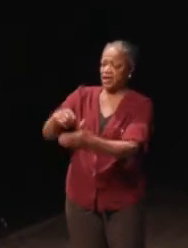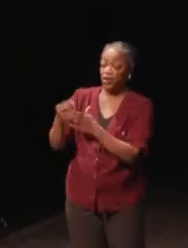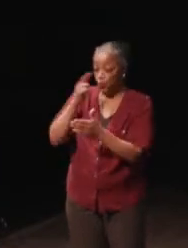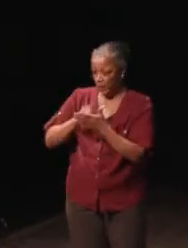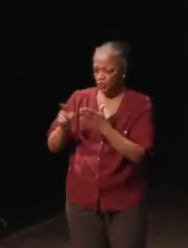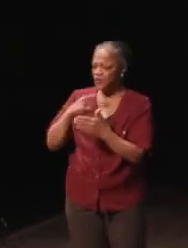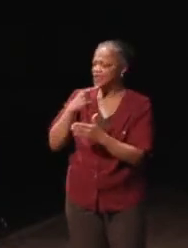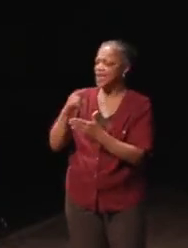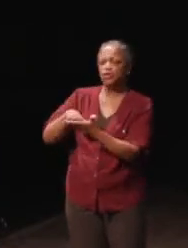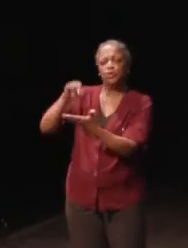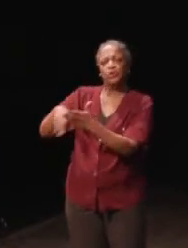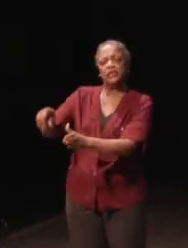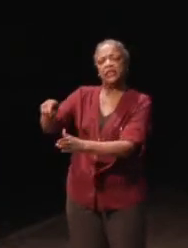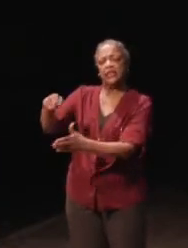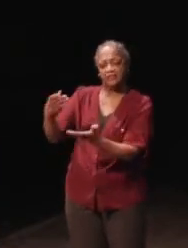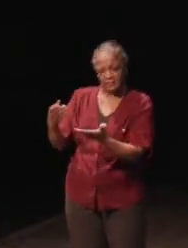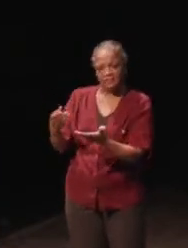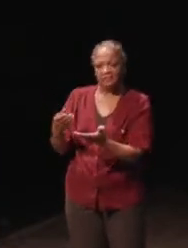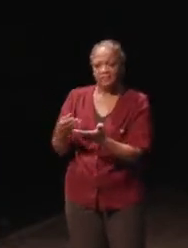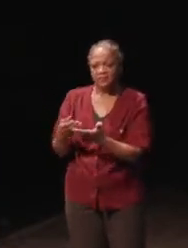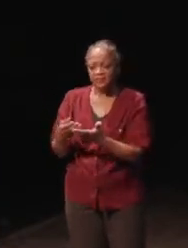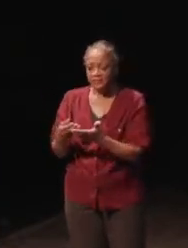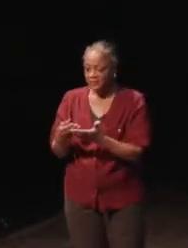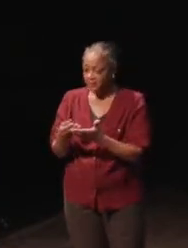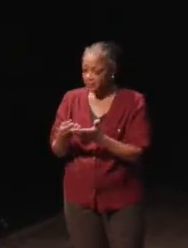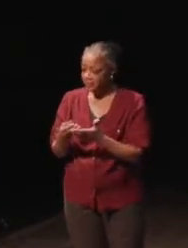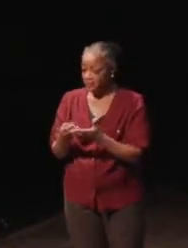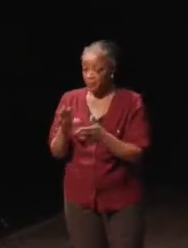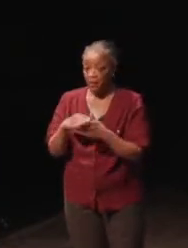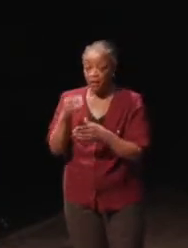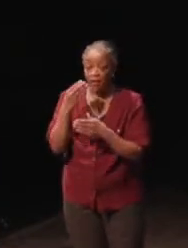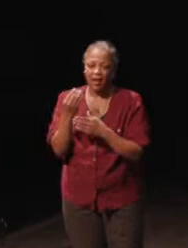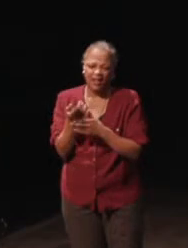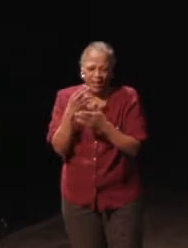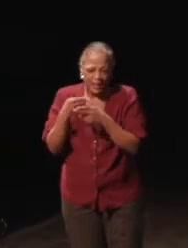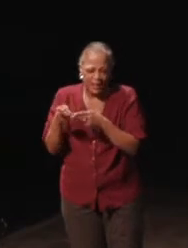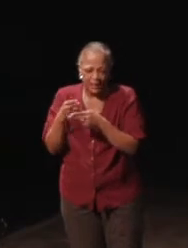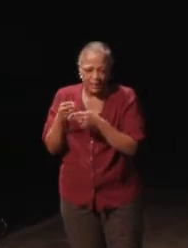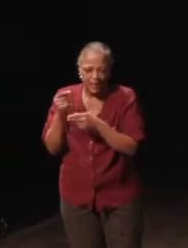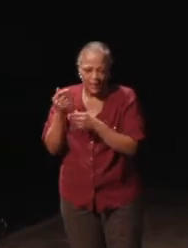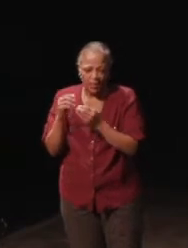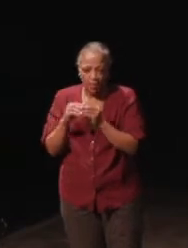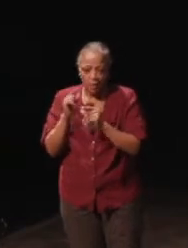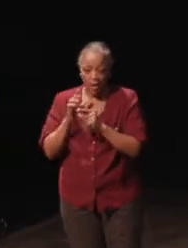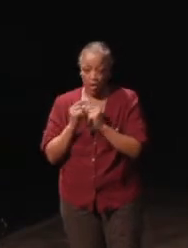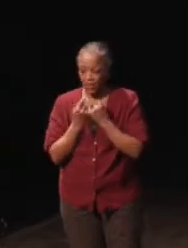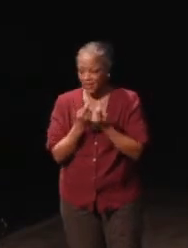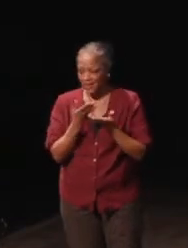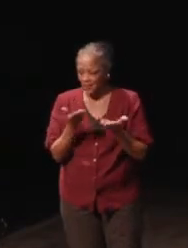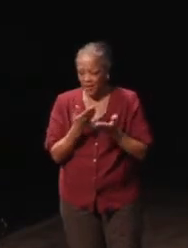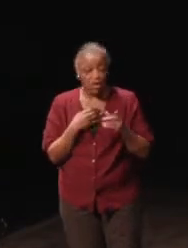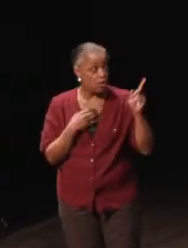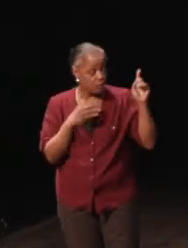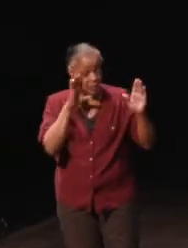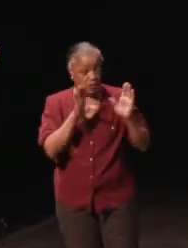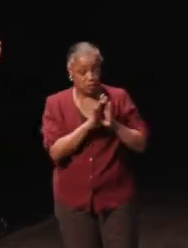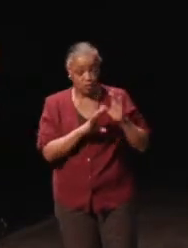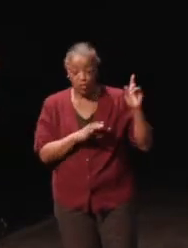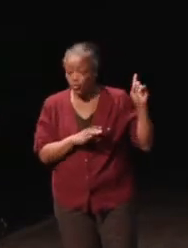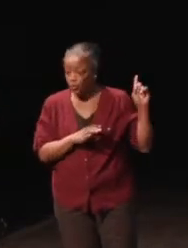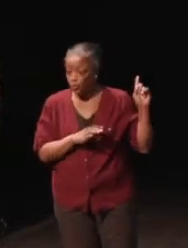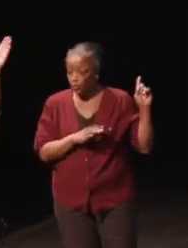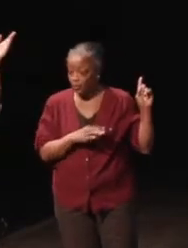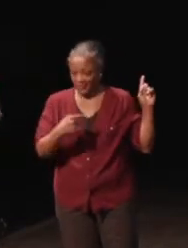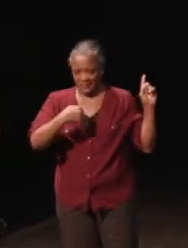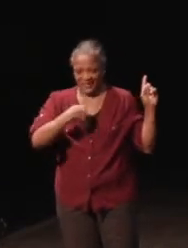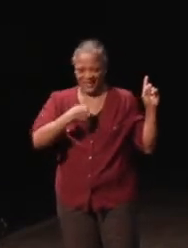research, my research suggests that we need. And I'll tell you a little bit more about our team right here. So